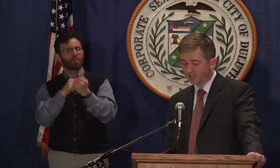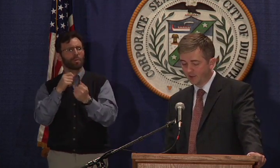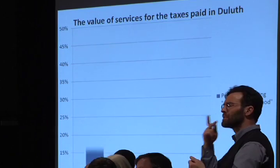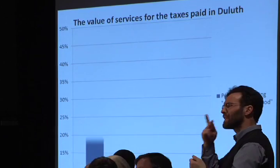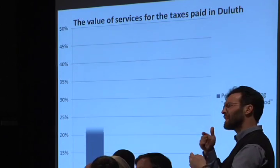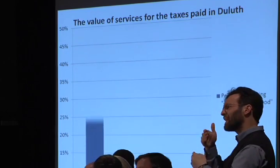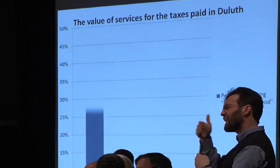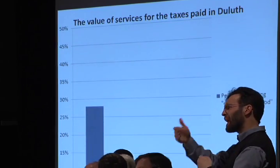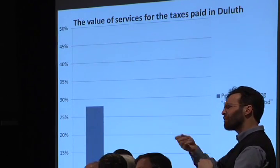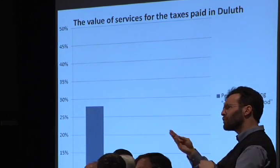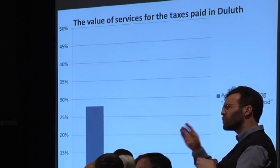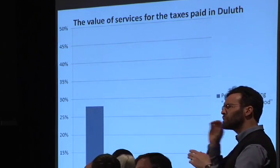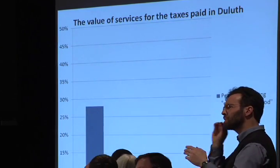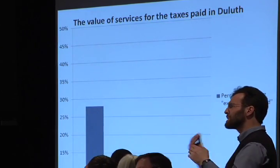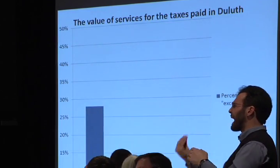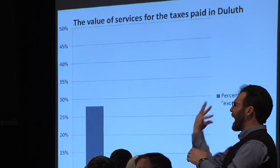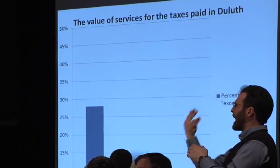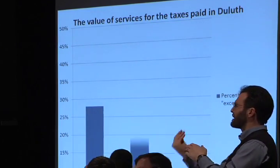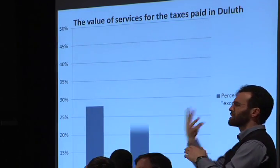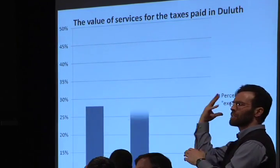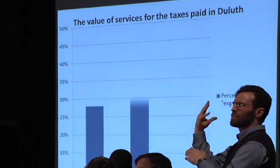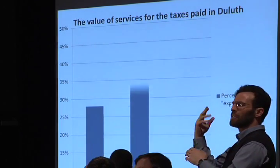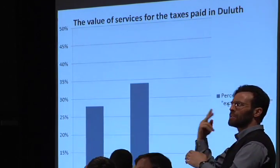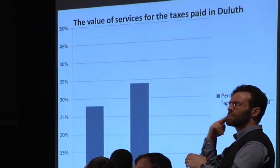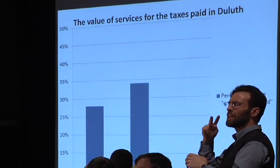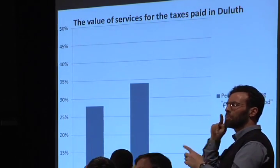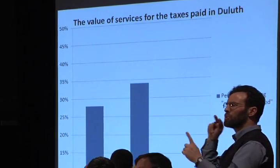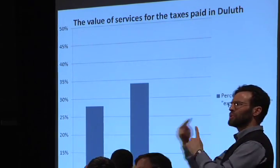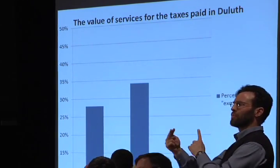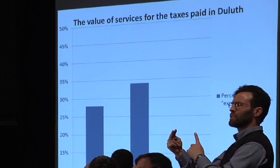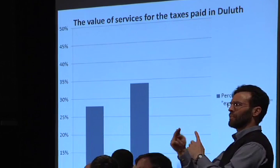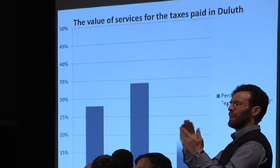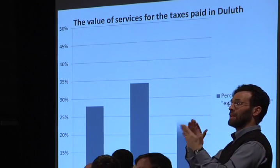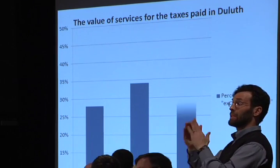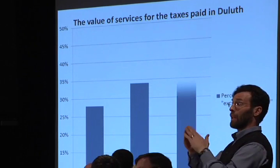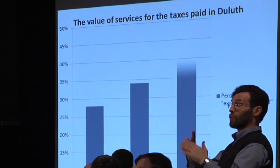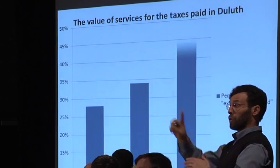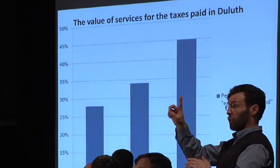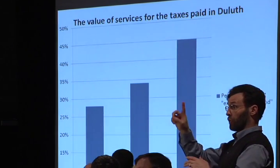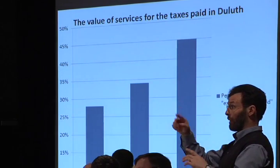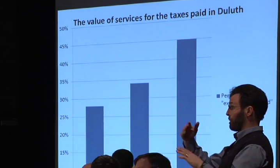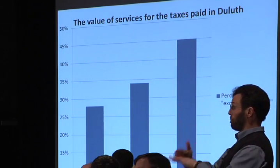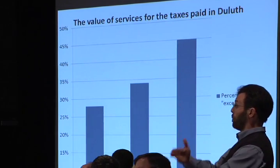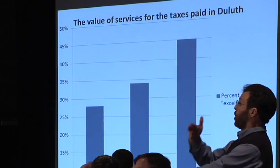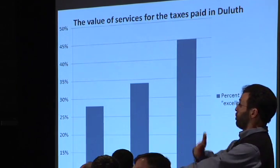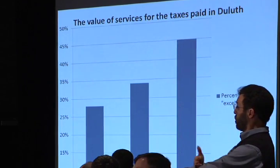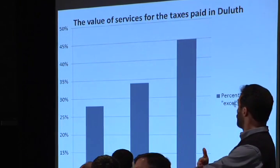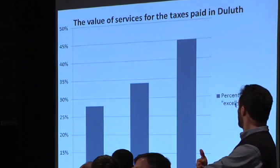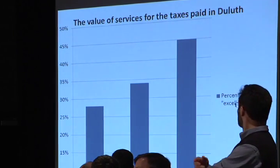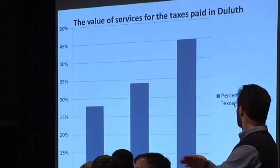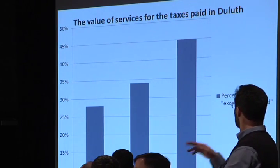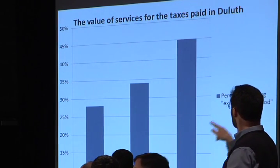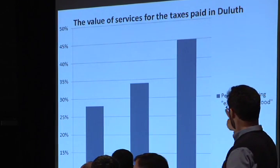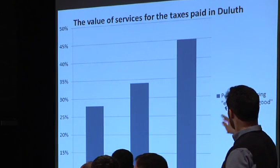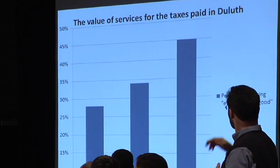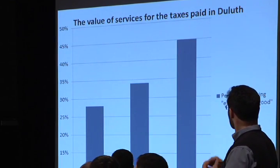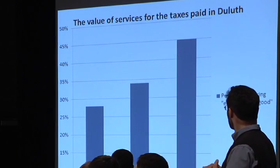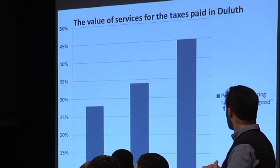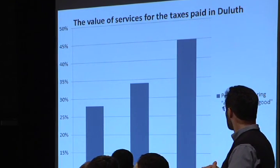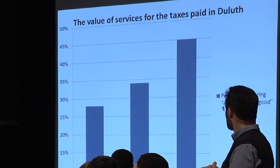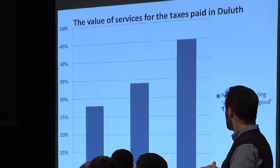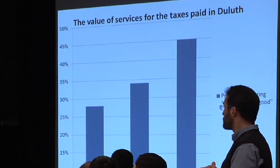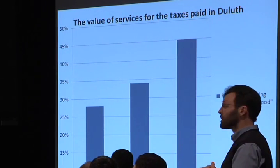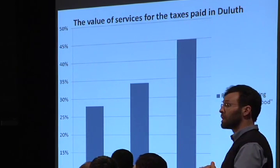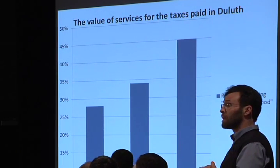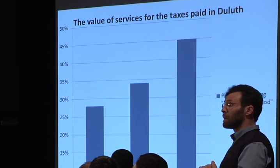see in the next few slides the perception of the city of Duluth has improved in the eyes of our citizens. This is a